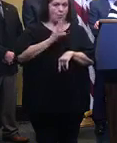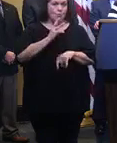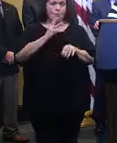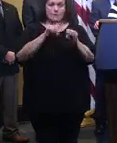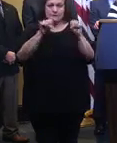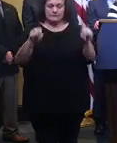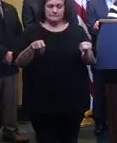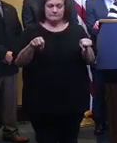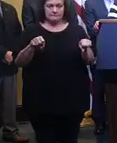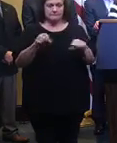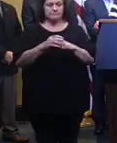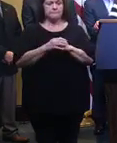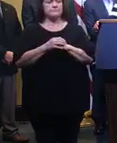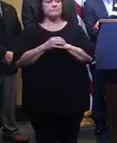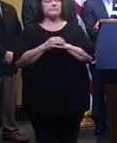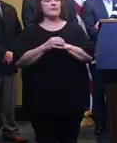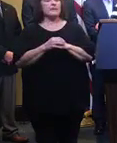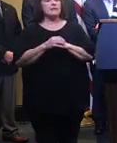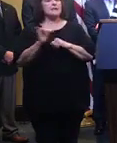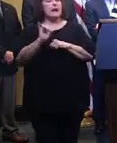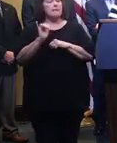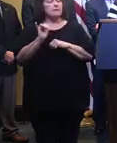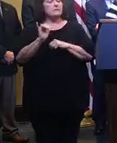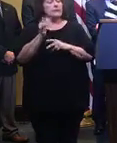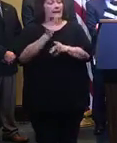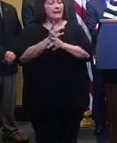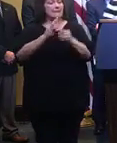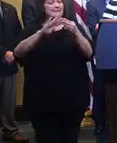conditions. This also speaks to cleaning up our city.